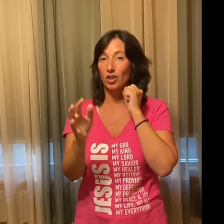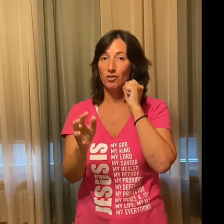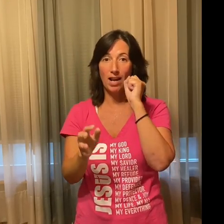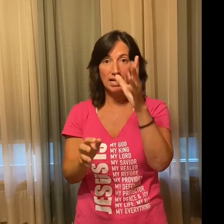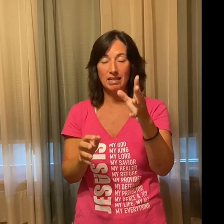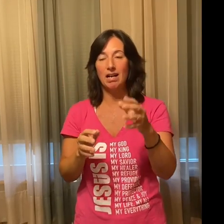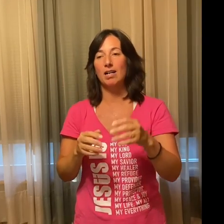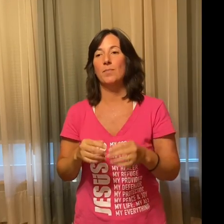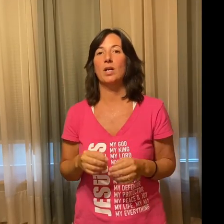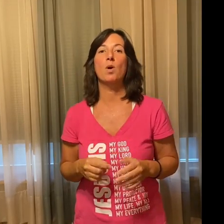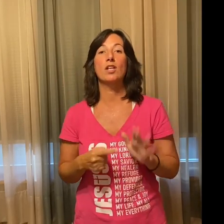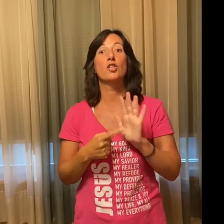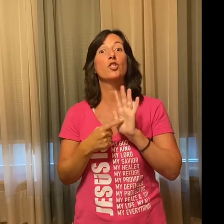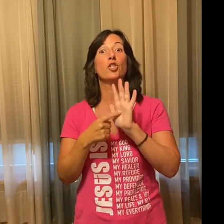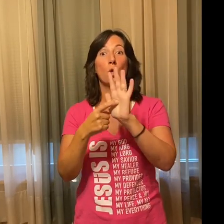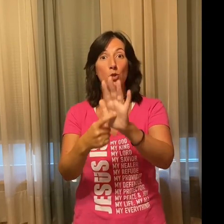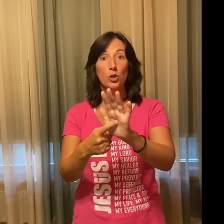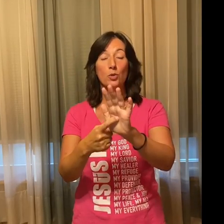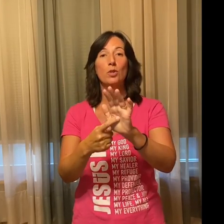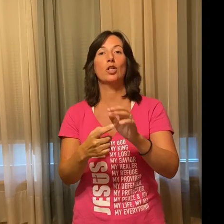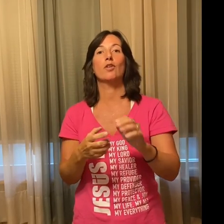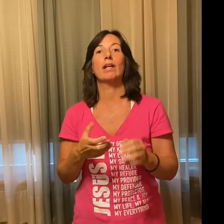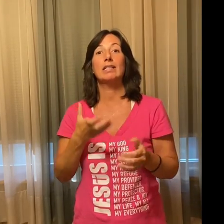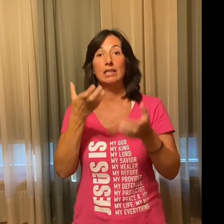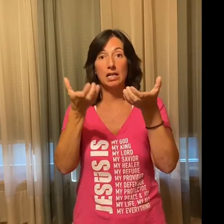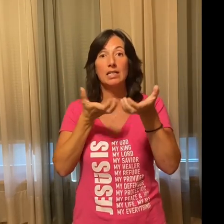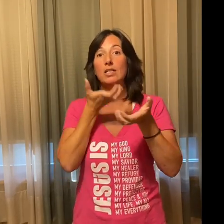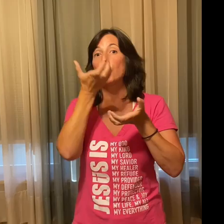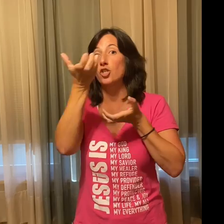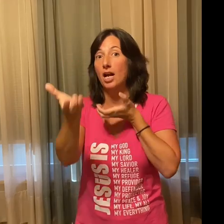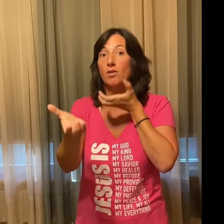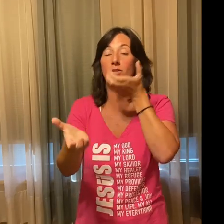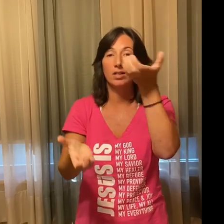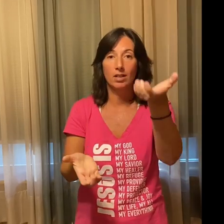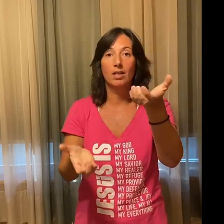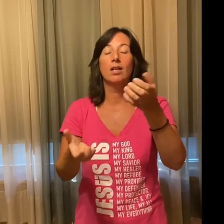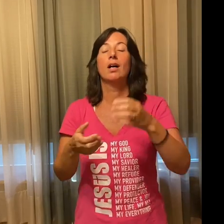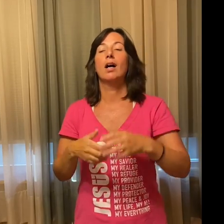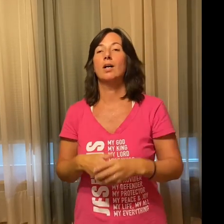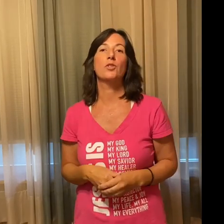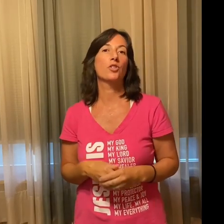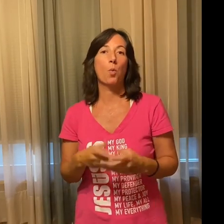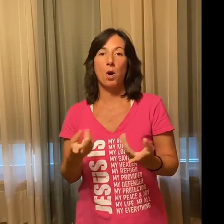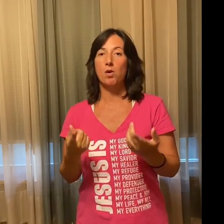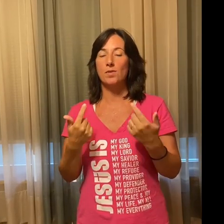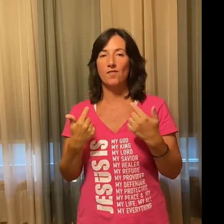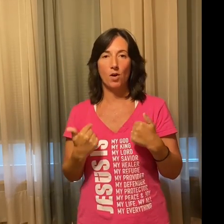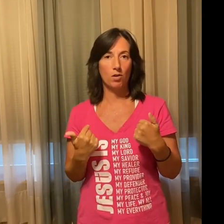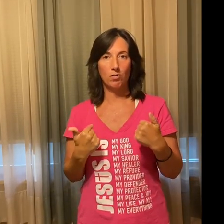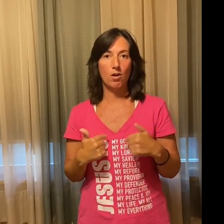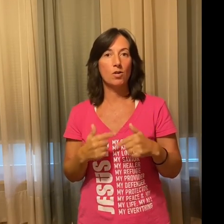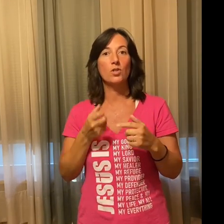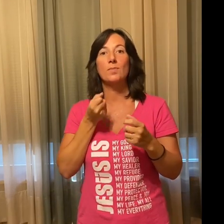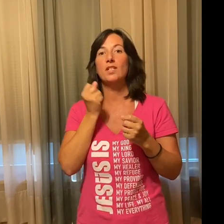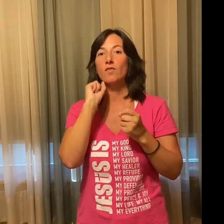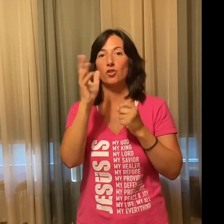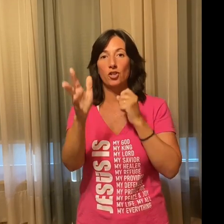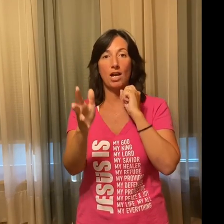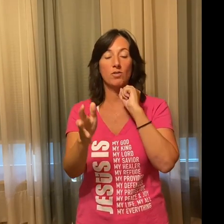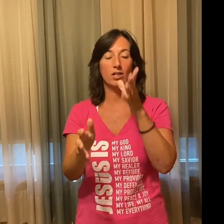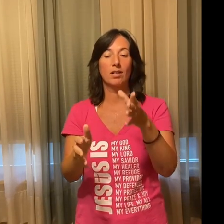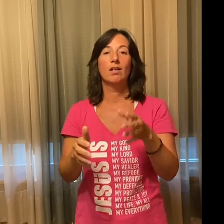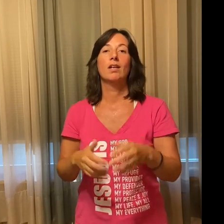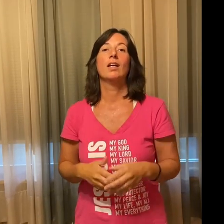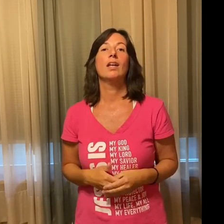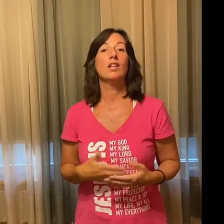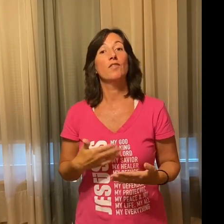is correct, but I wanted to show you the correct sign, shout. But you're welcome to follow along with me for